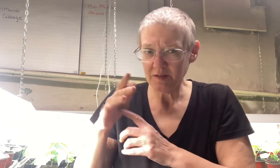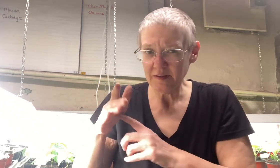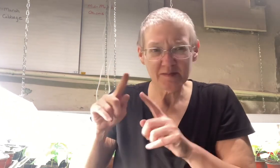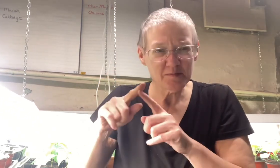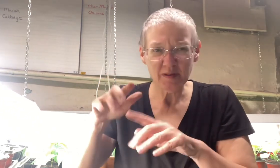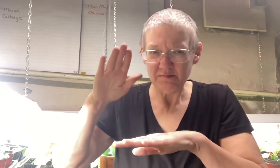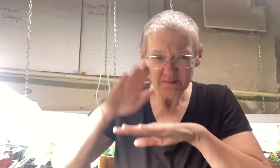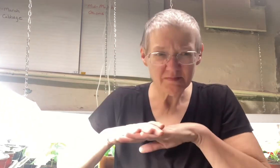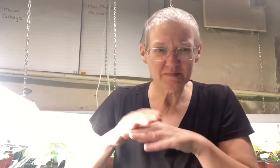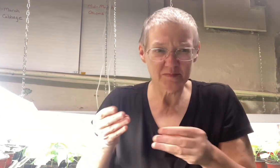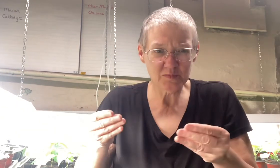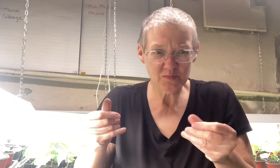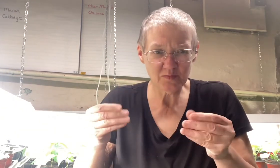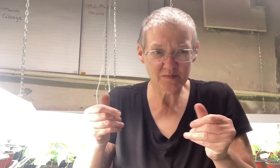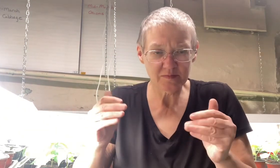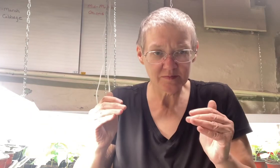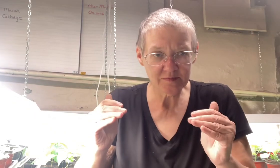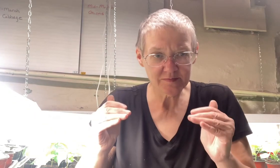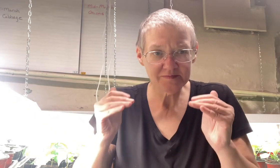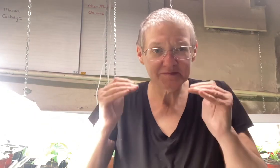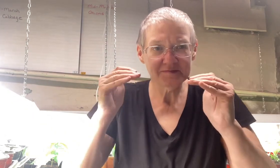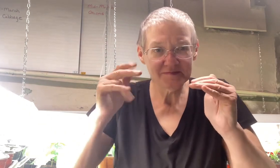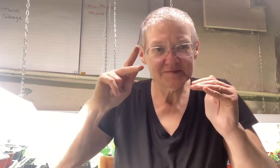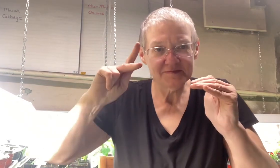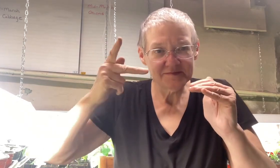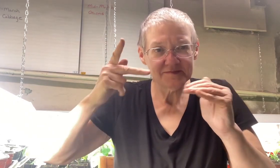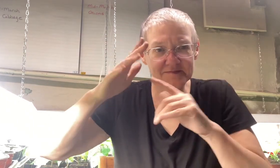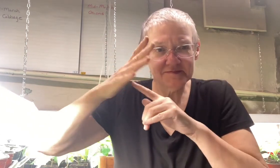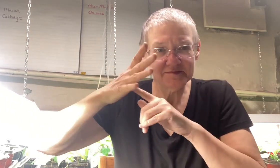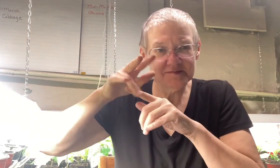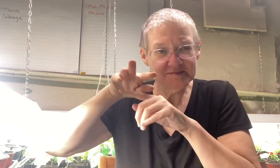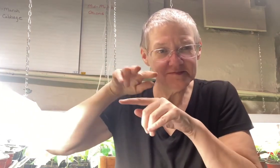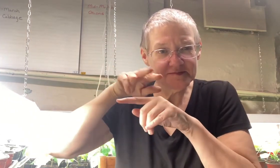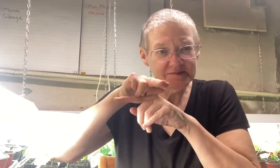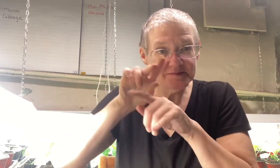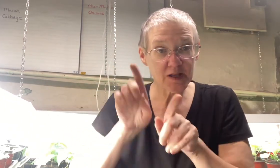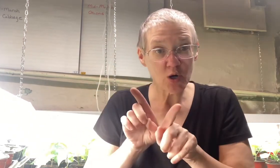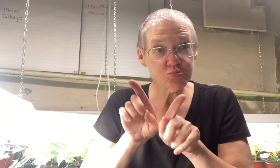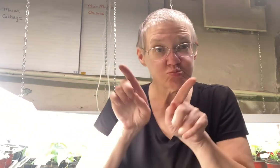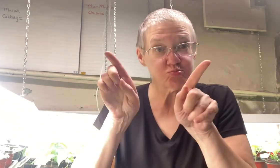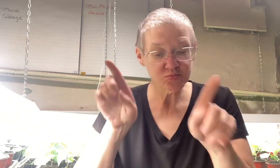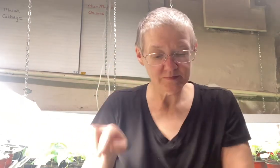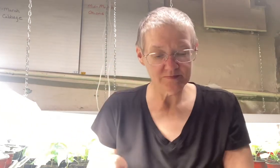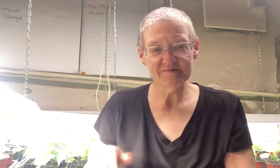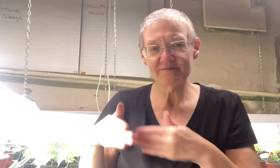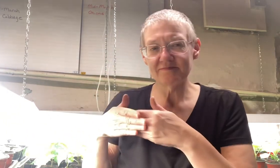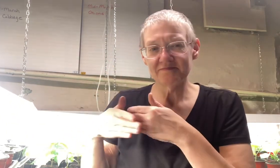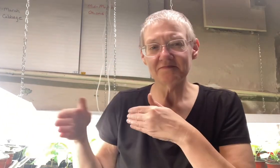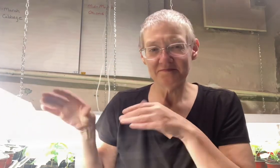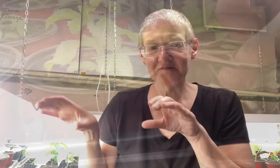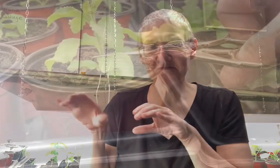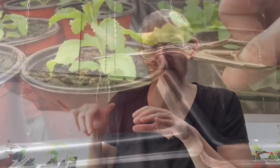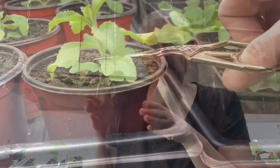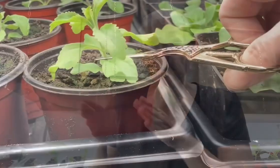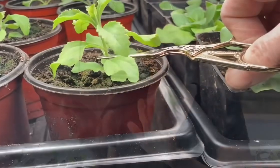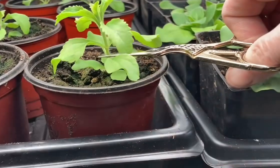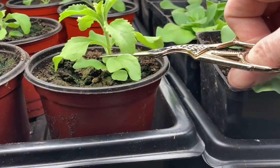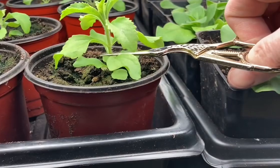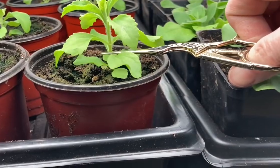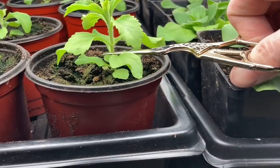there on the soil. So I think going up to the second set is a better option. That's what I'm going to do with the